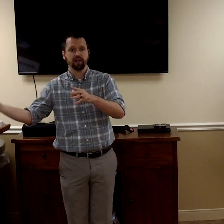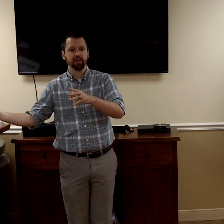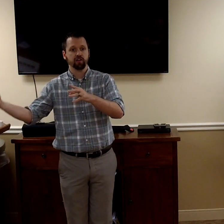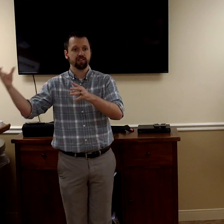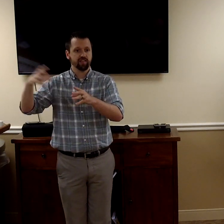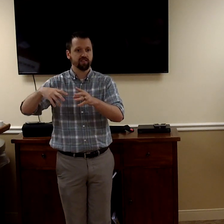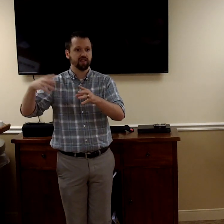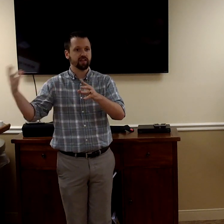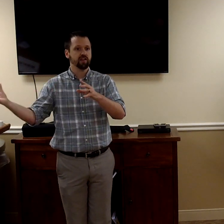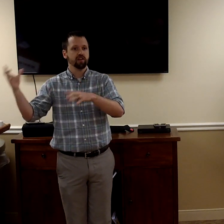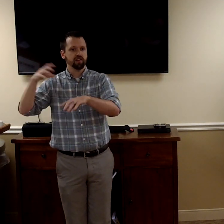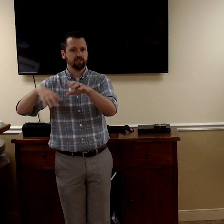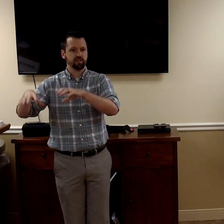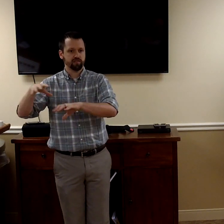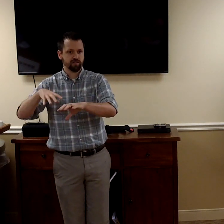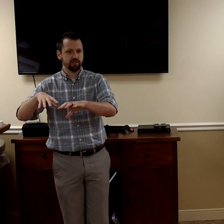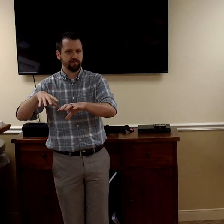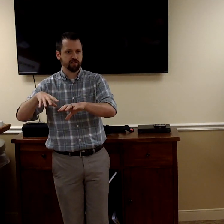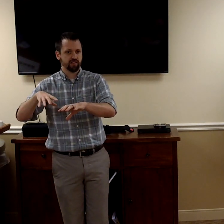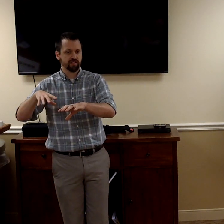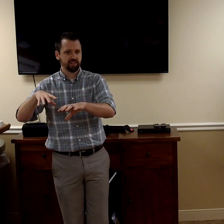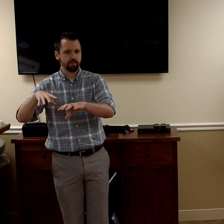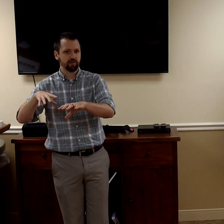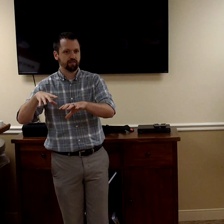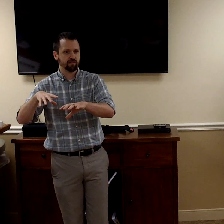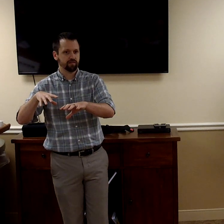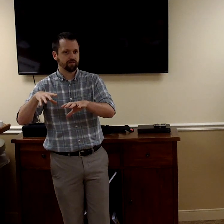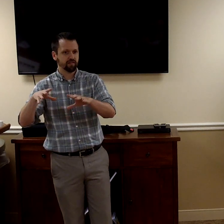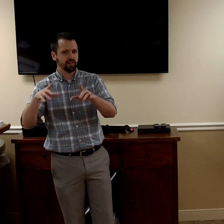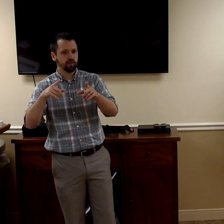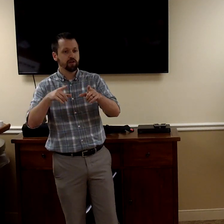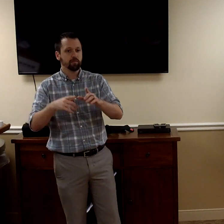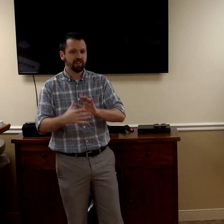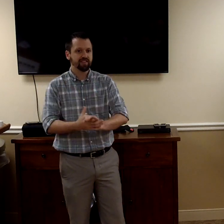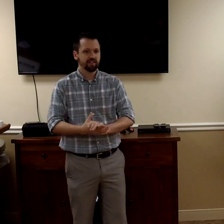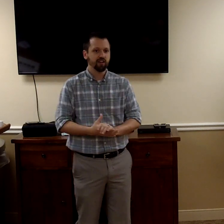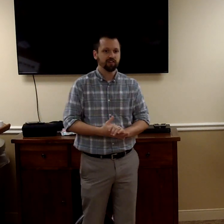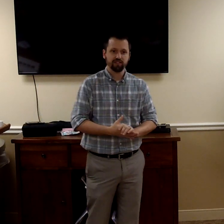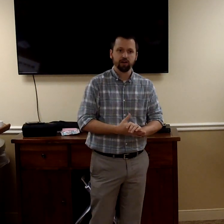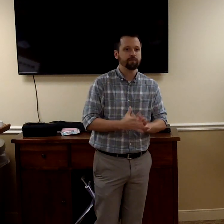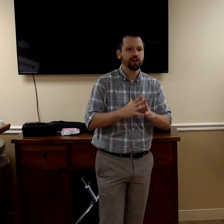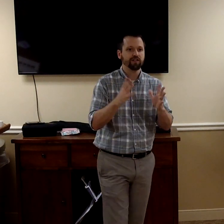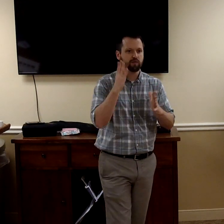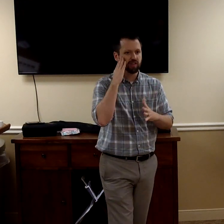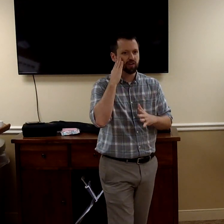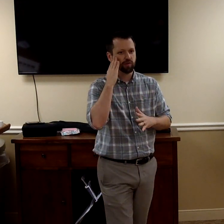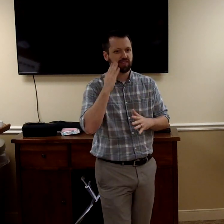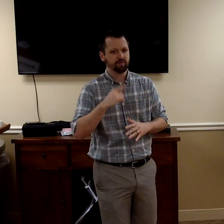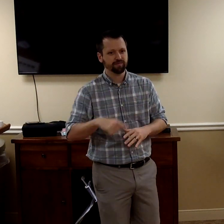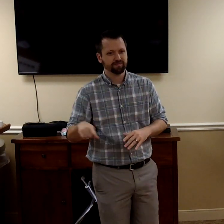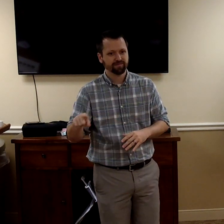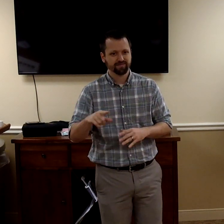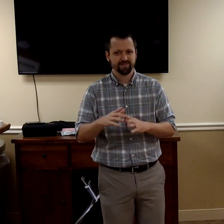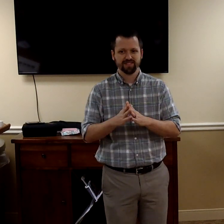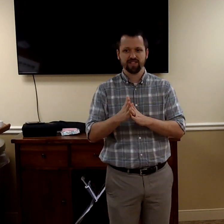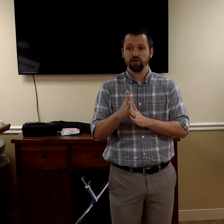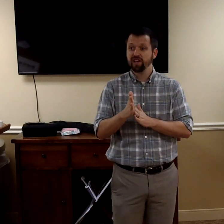and autistic, different things like that. But Gotcha. but that's the Conklin Center. I'm very familiar with them. So, any